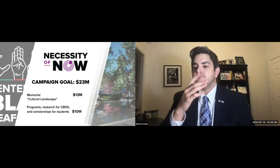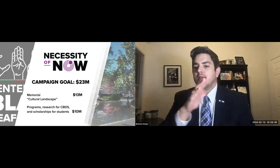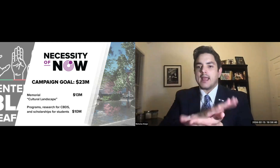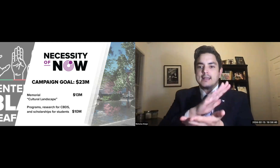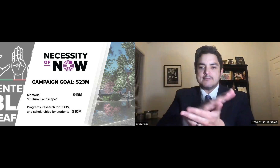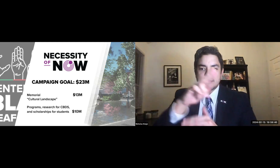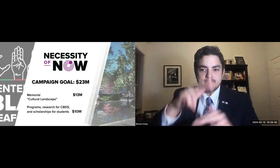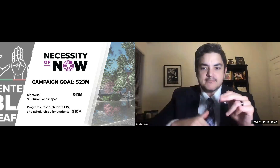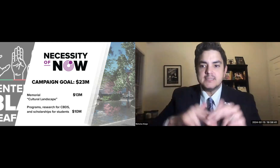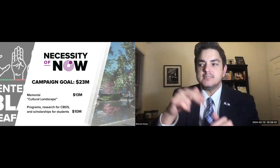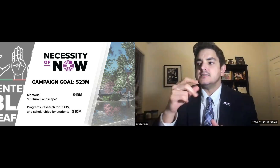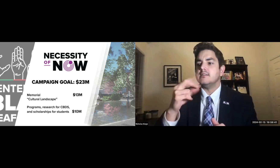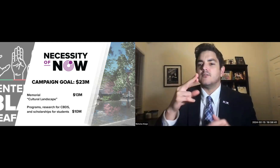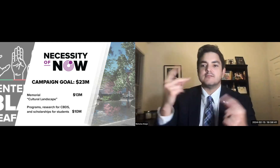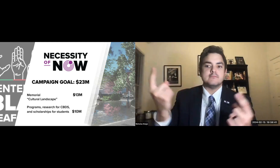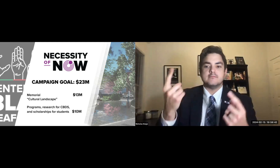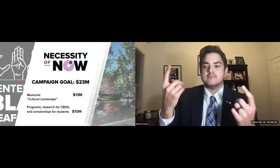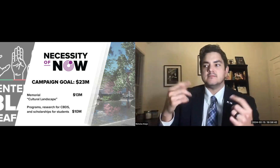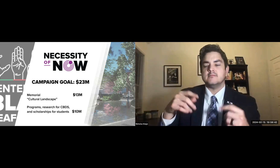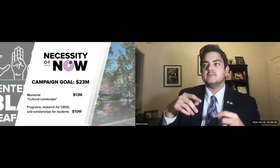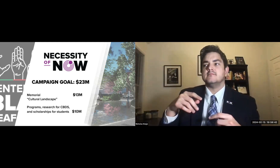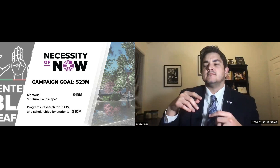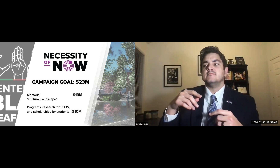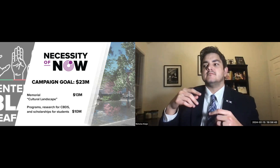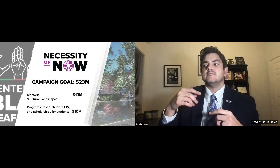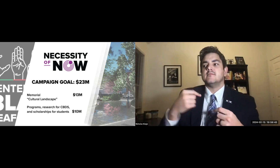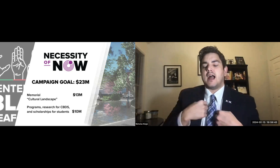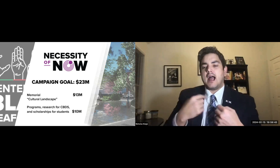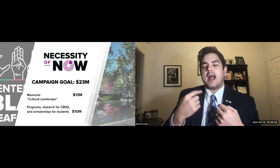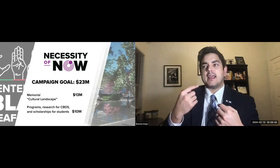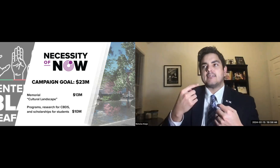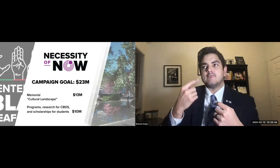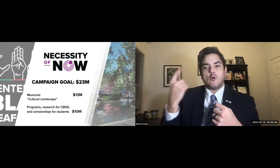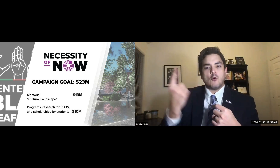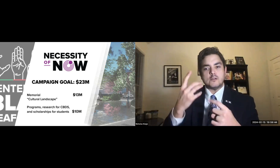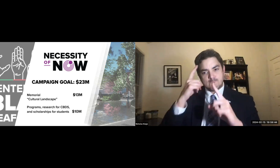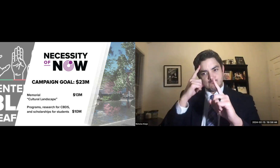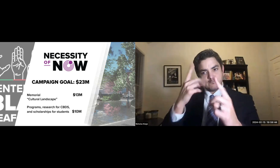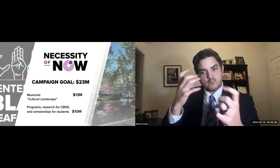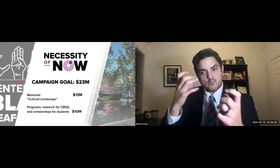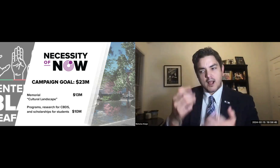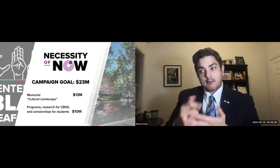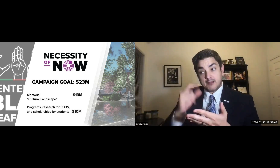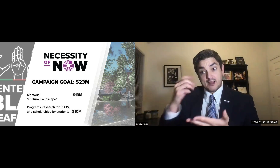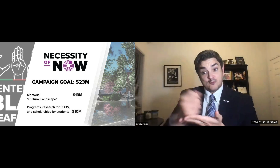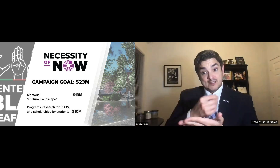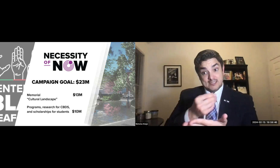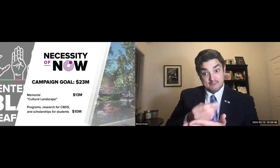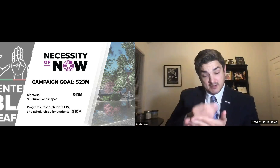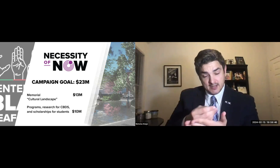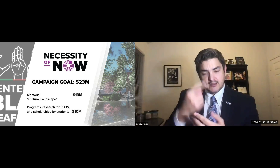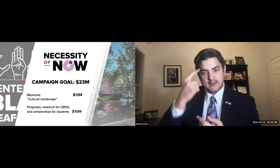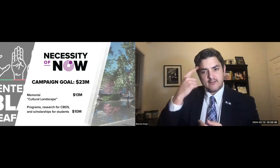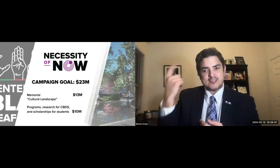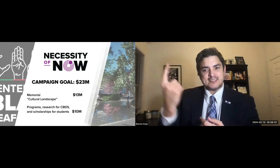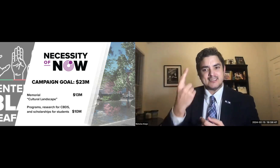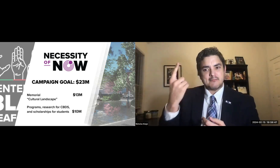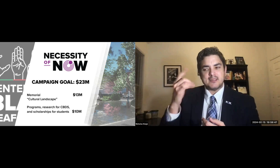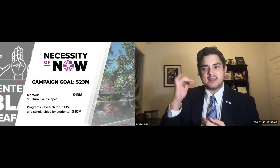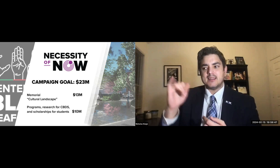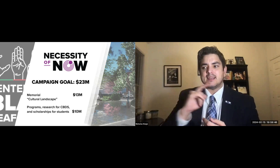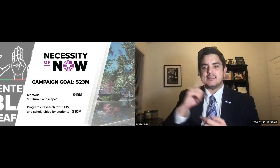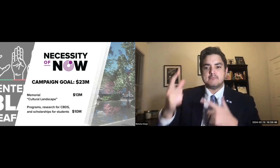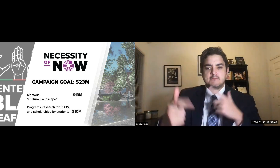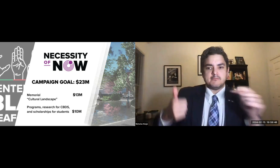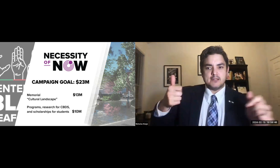raise money and build, a new academic building, or something like that. And I have always wanted to